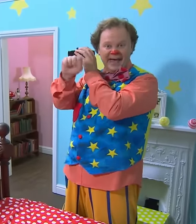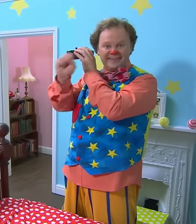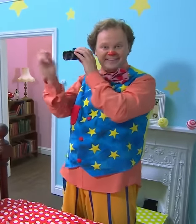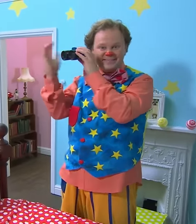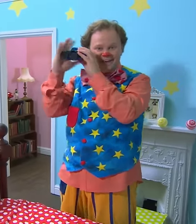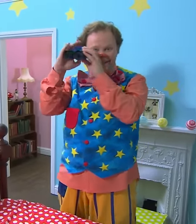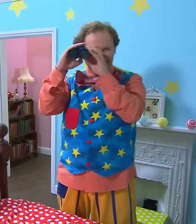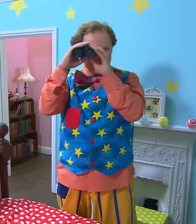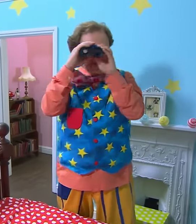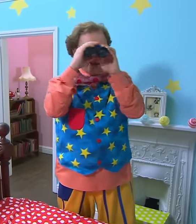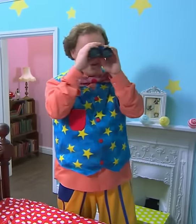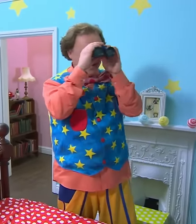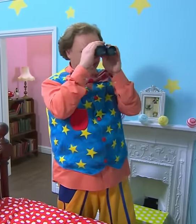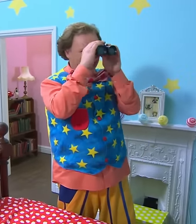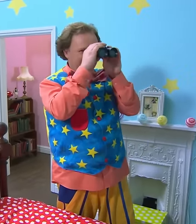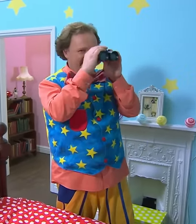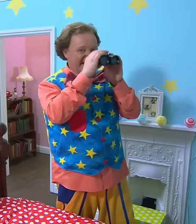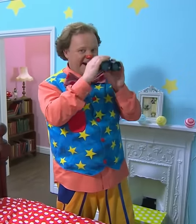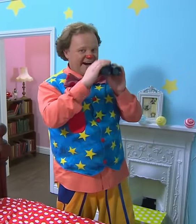Yes. Where's the bear?